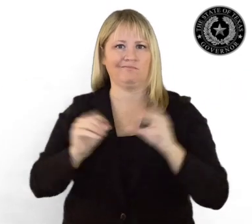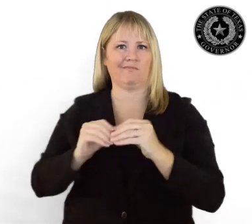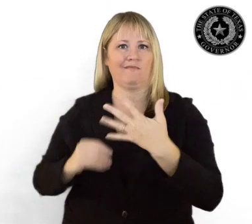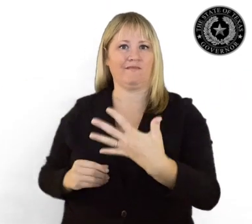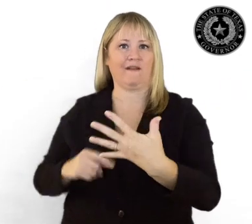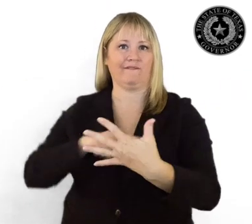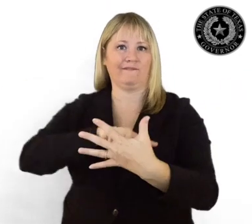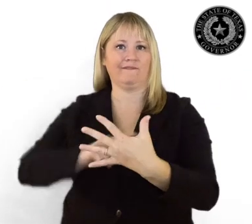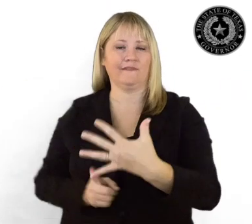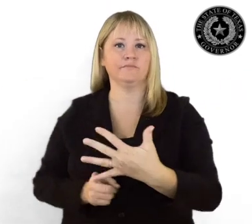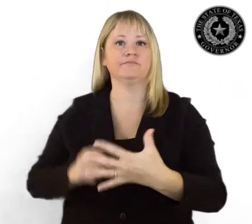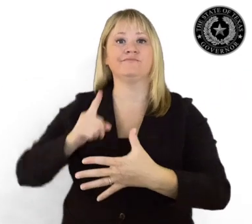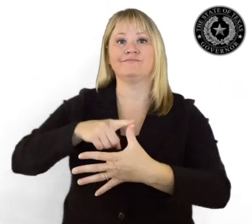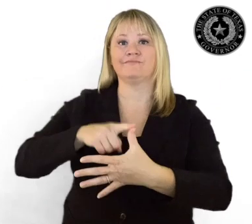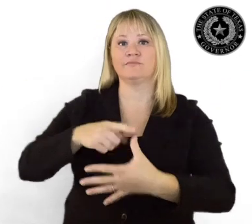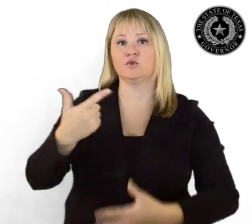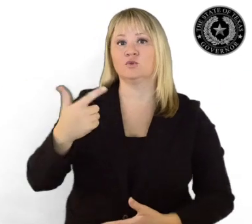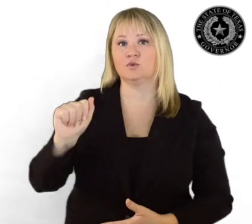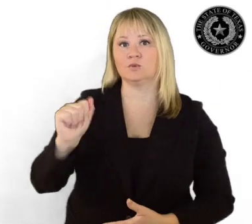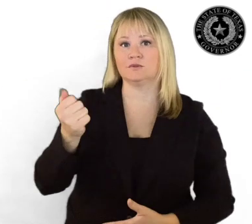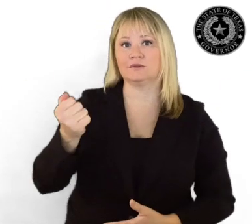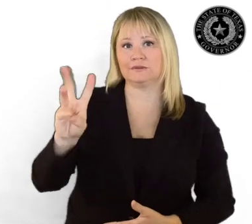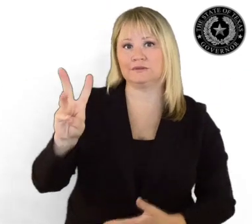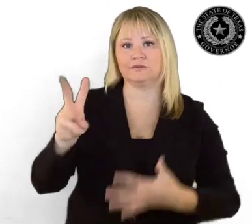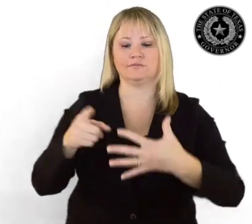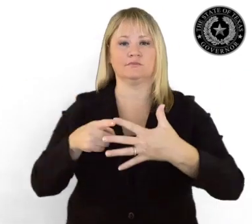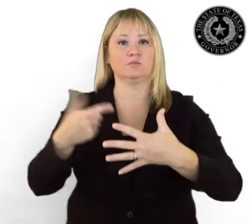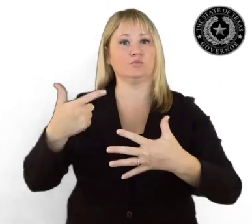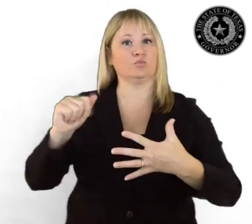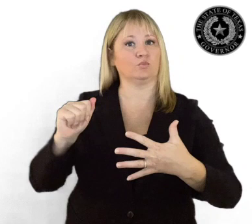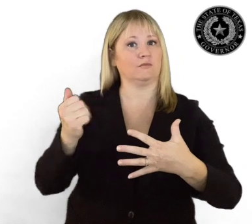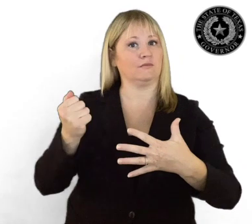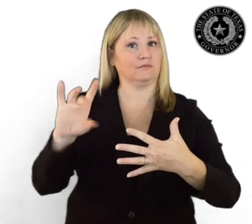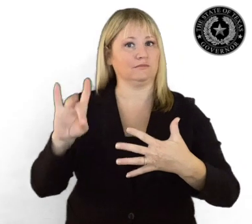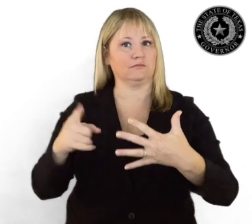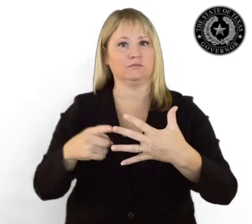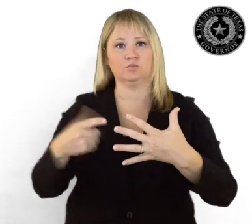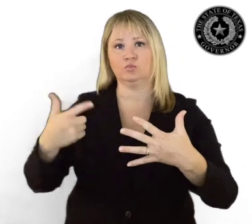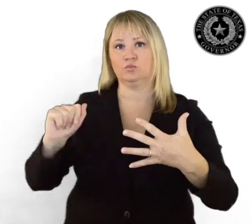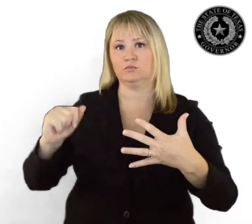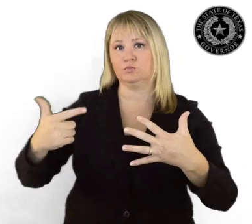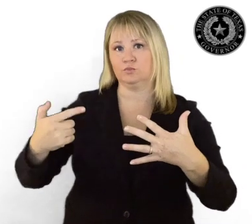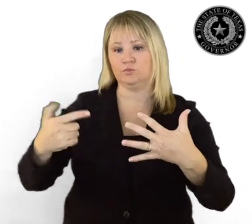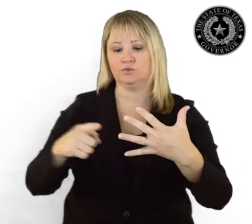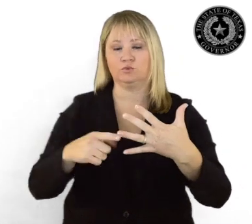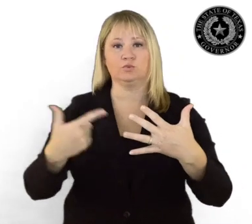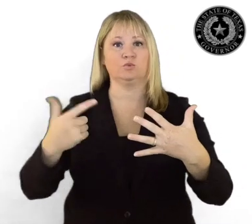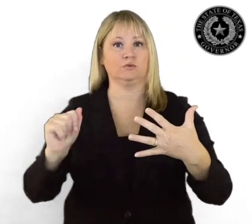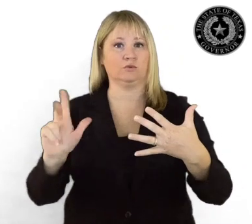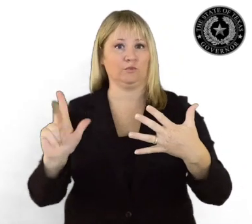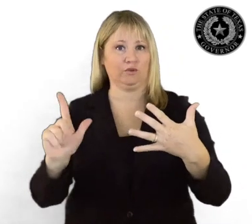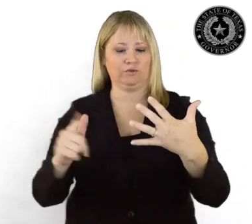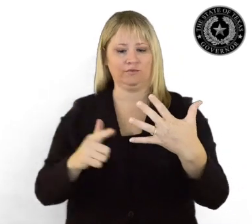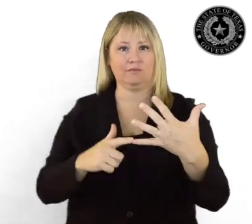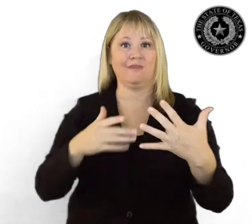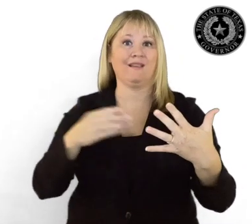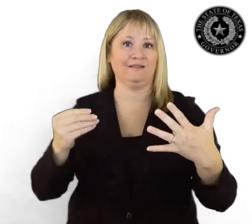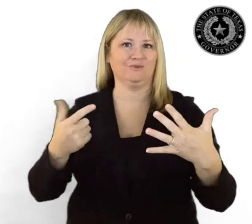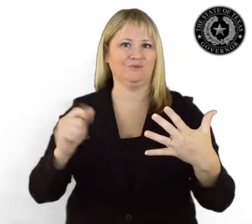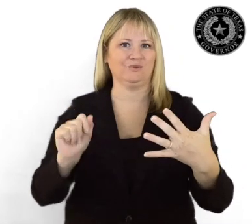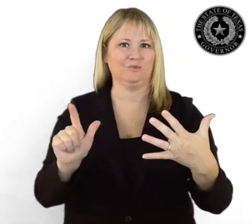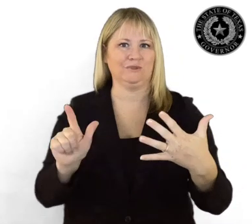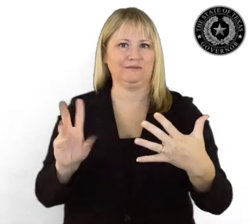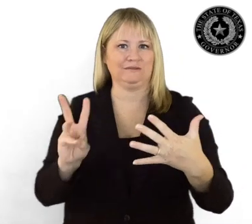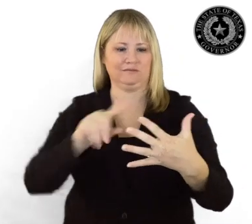and GA26 from April through early June 2020, aiming to achieve the least restrictive means of combating the